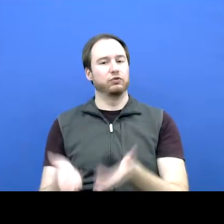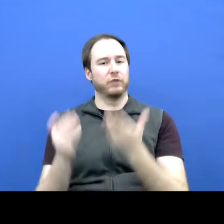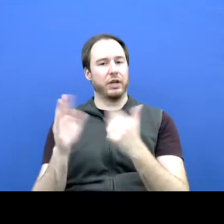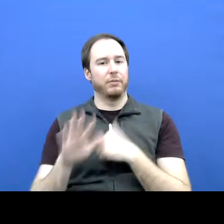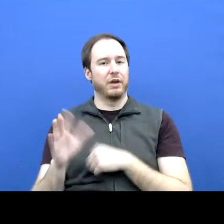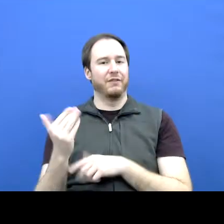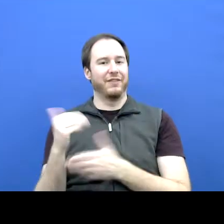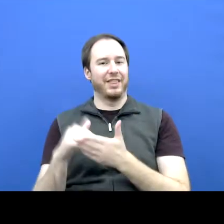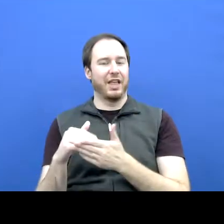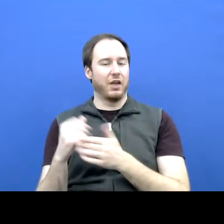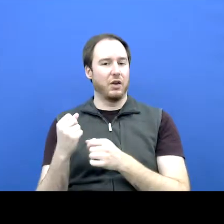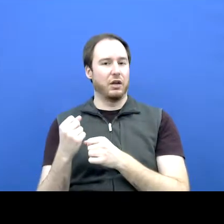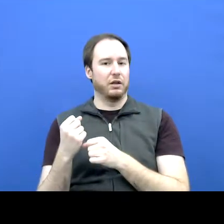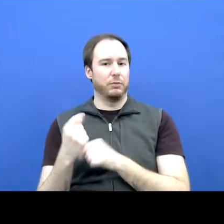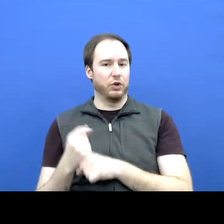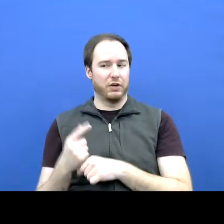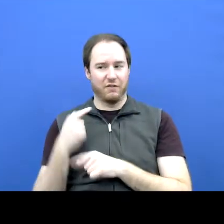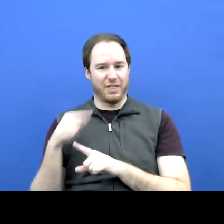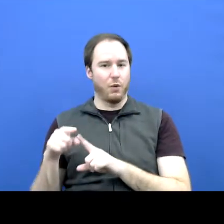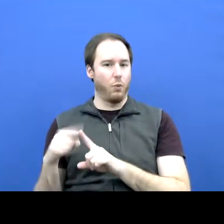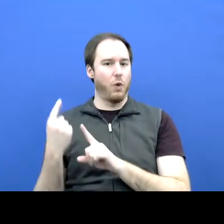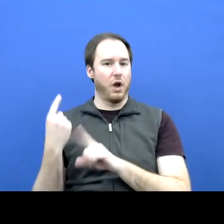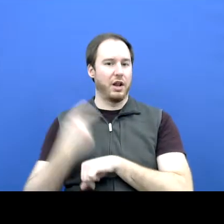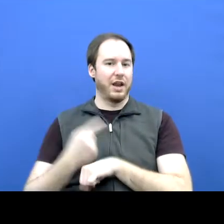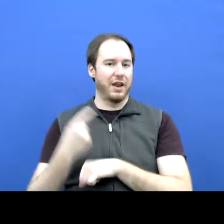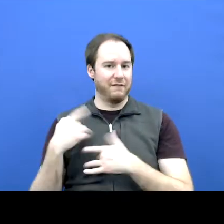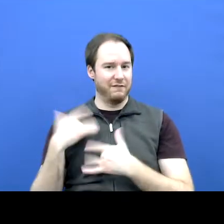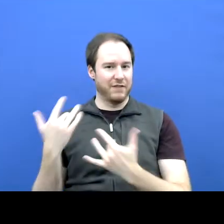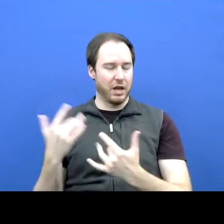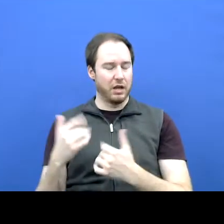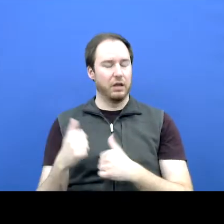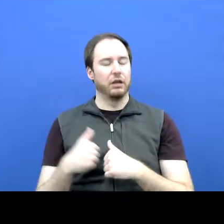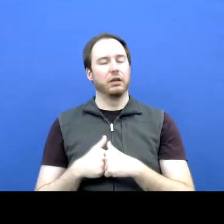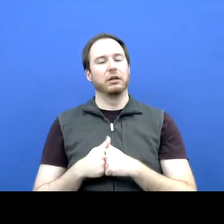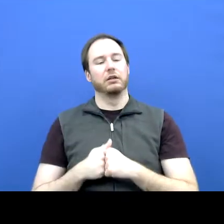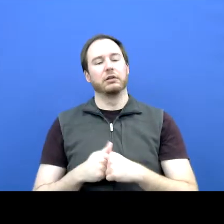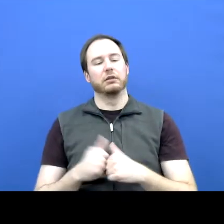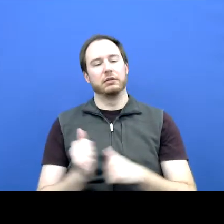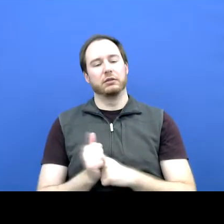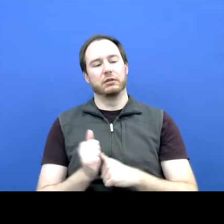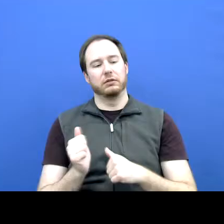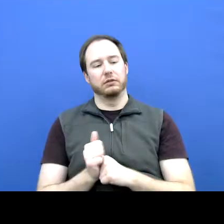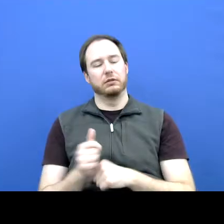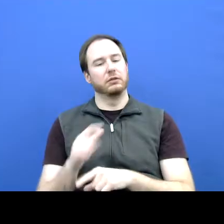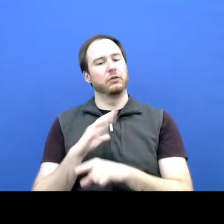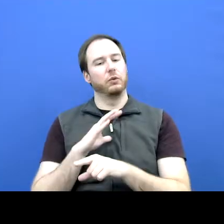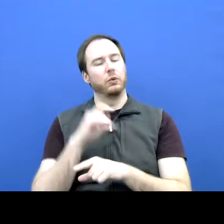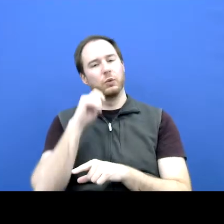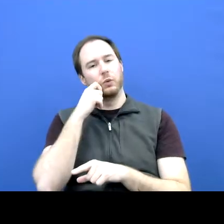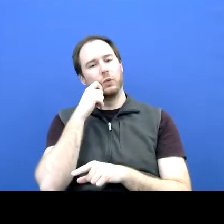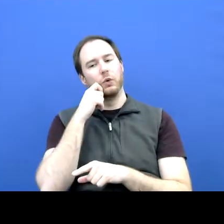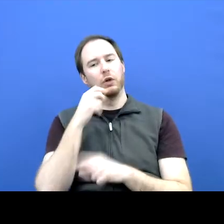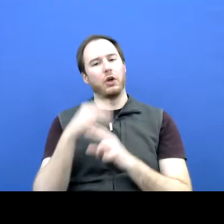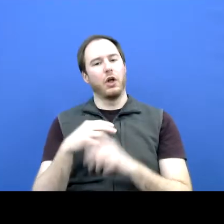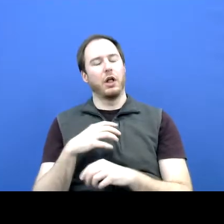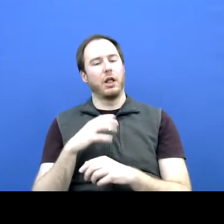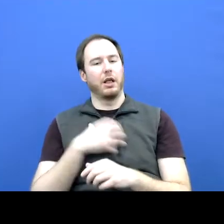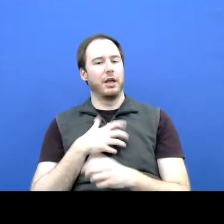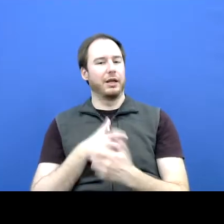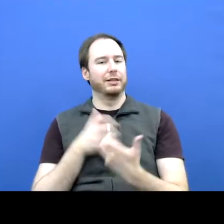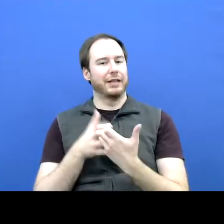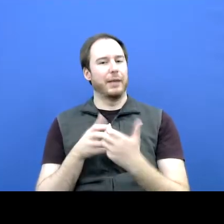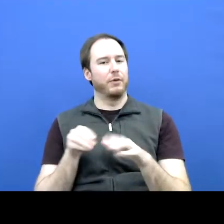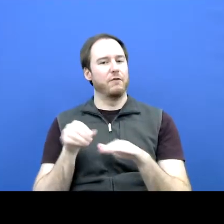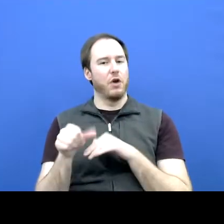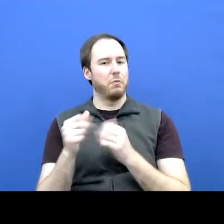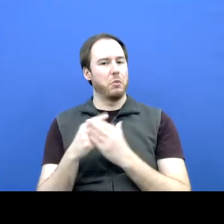$15,000 a year just from this event. And they also have a very cool adaptive gardening program going on next week.